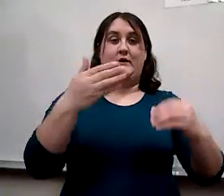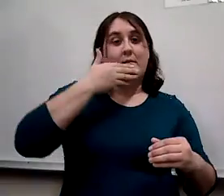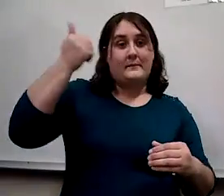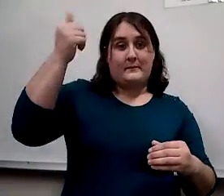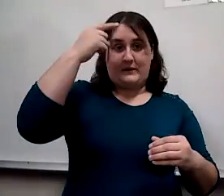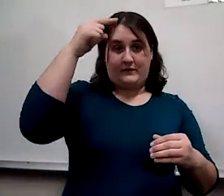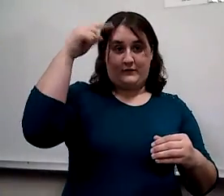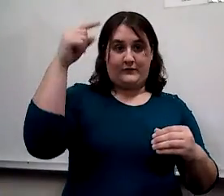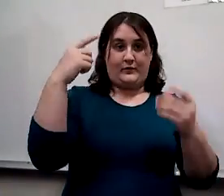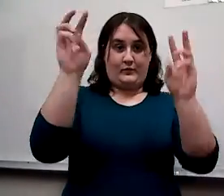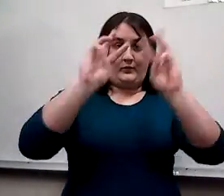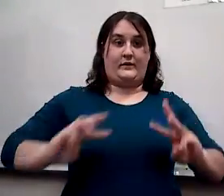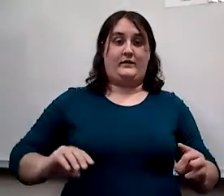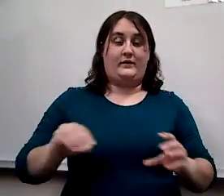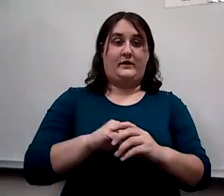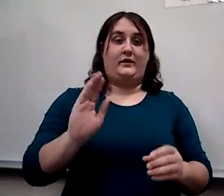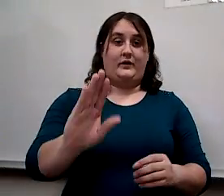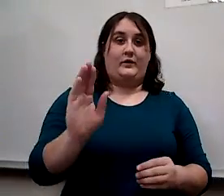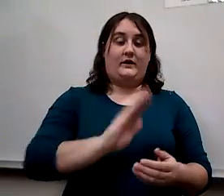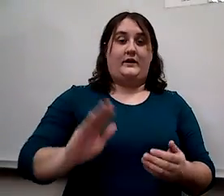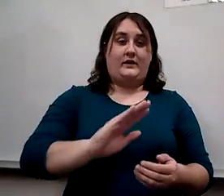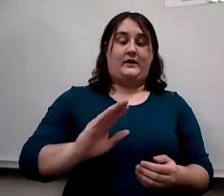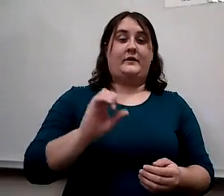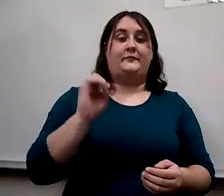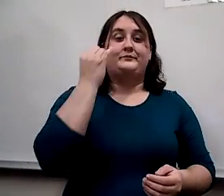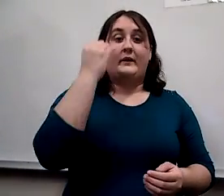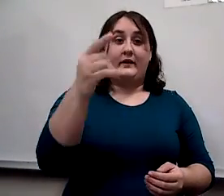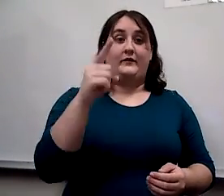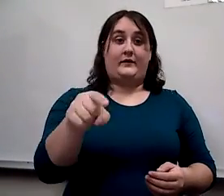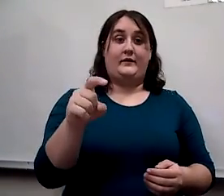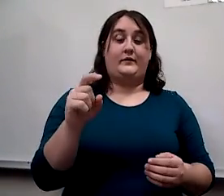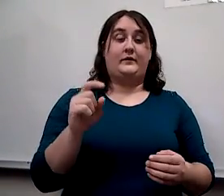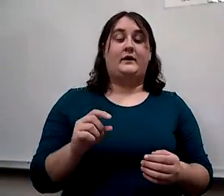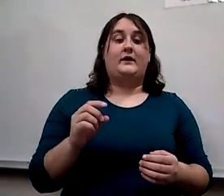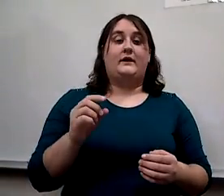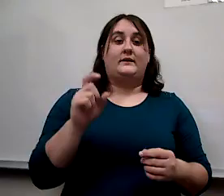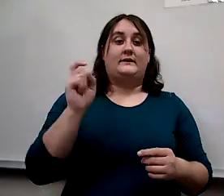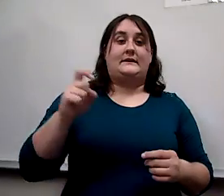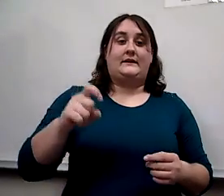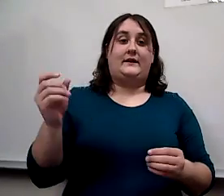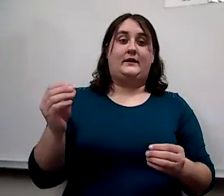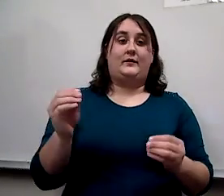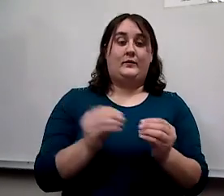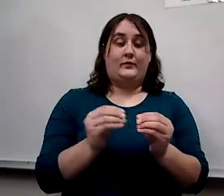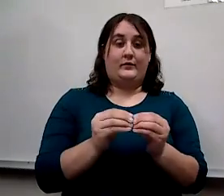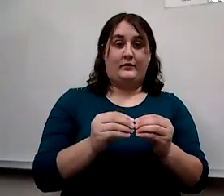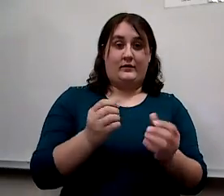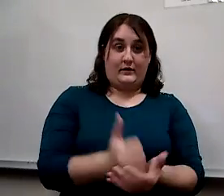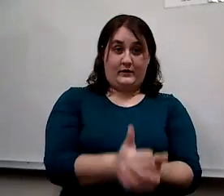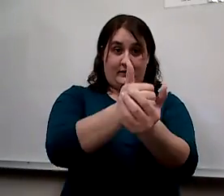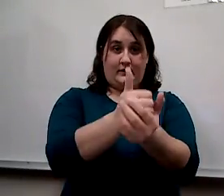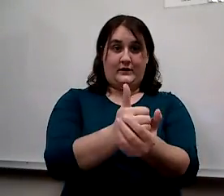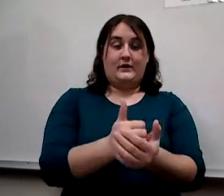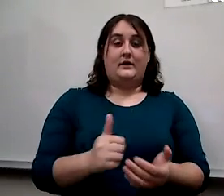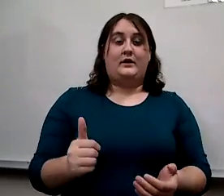in your area, and if you feel you need additional help, your local dealer is readily accessible.